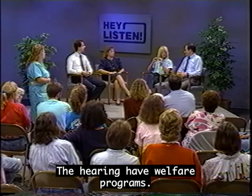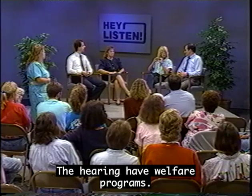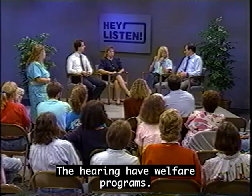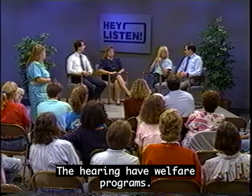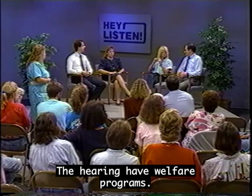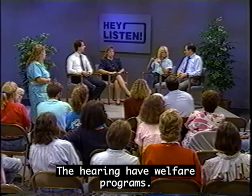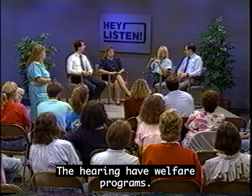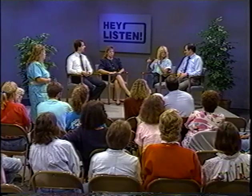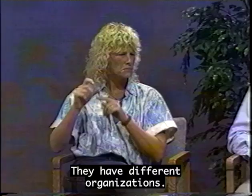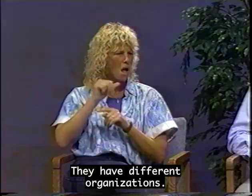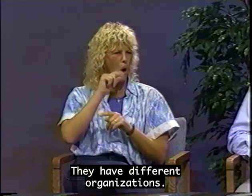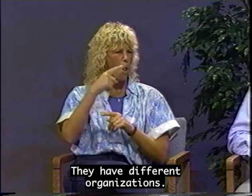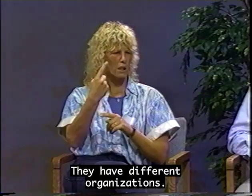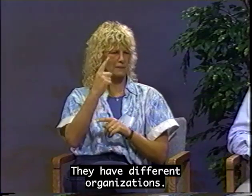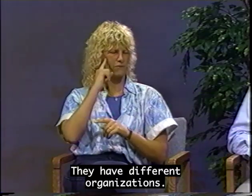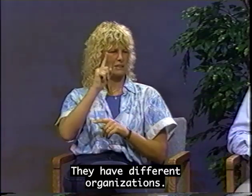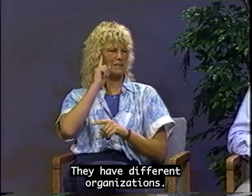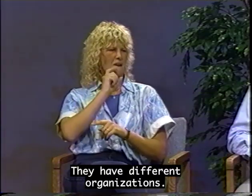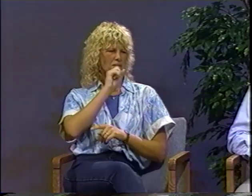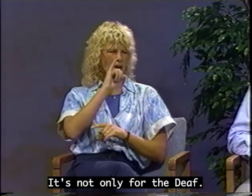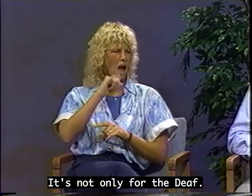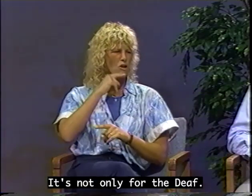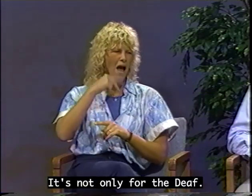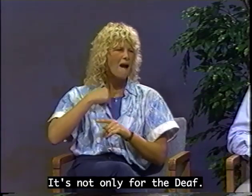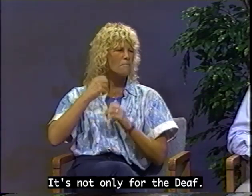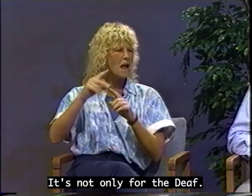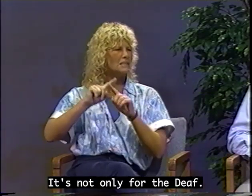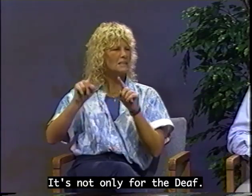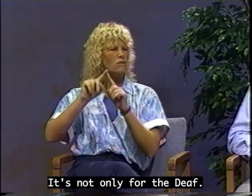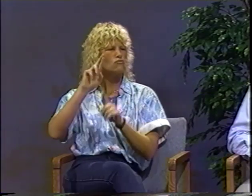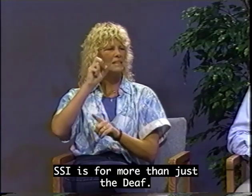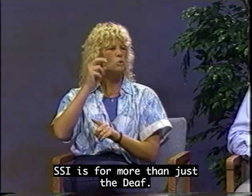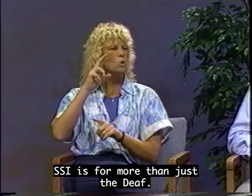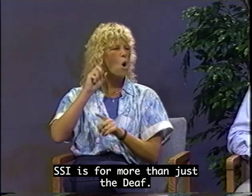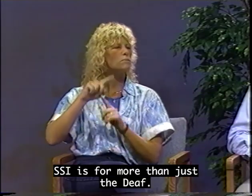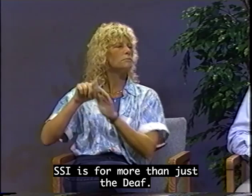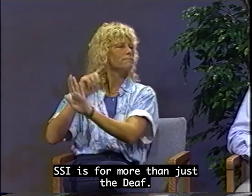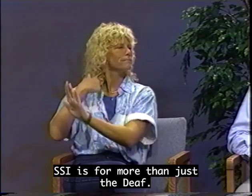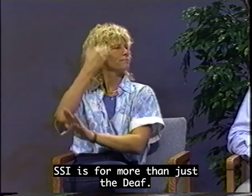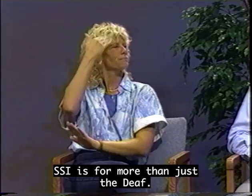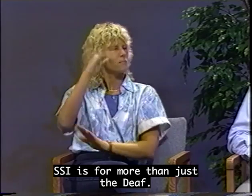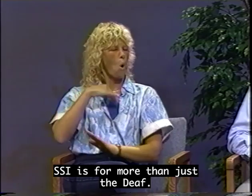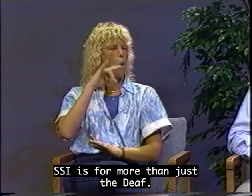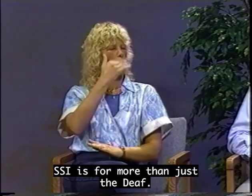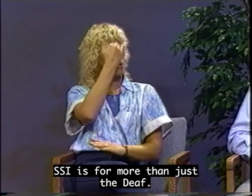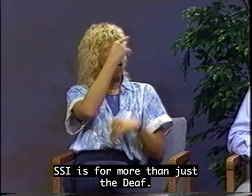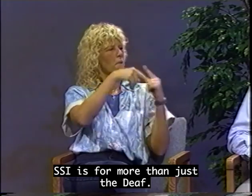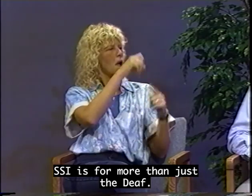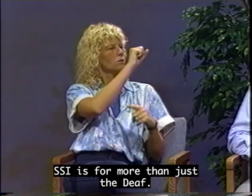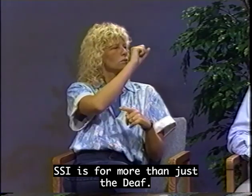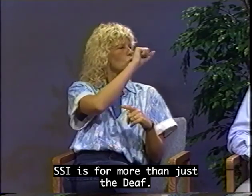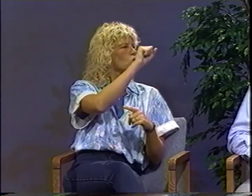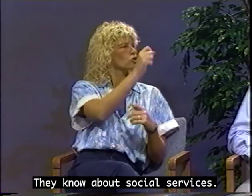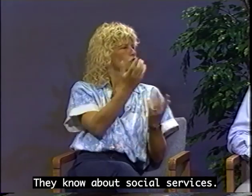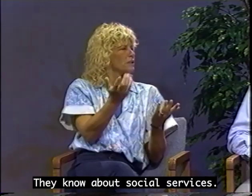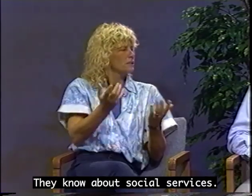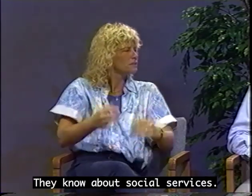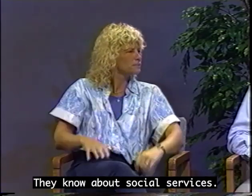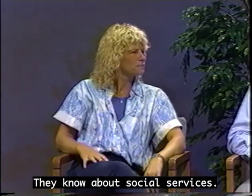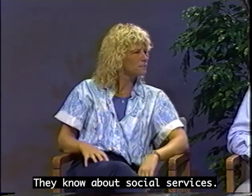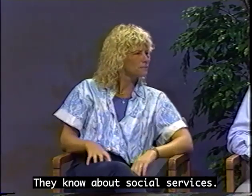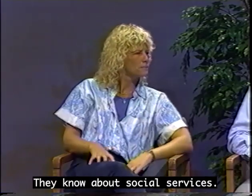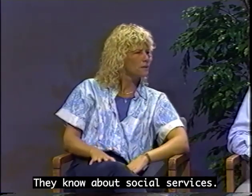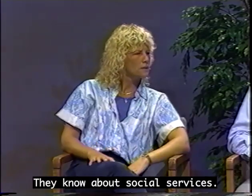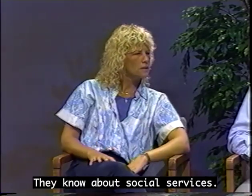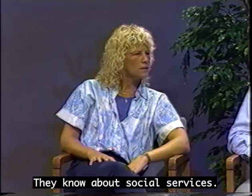have welfare programs. They have different organizations. It's not only for the deaf. SSI is for more than just the deaf.